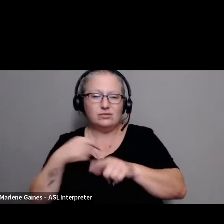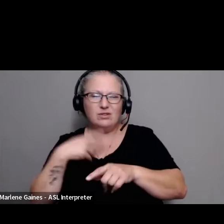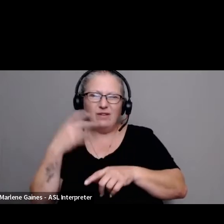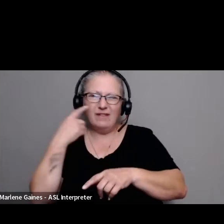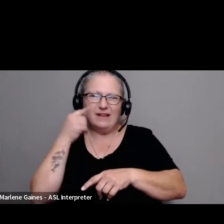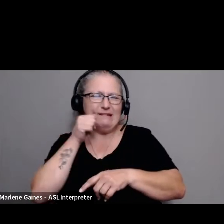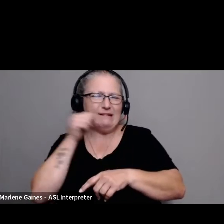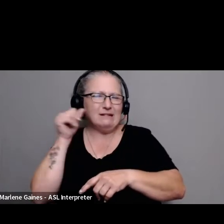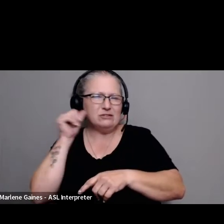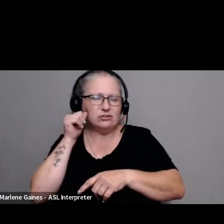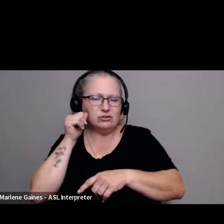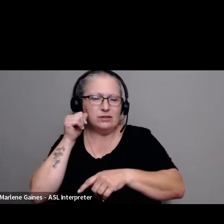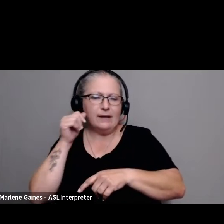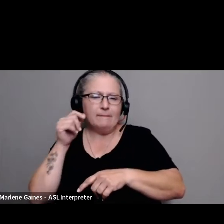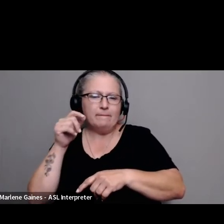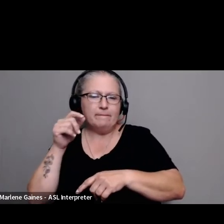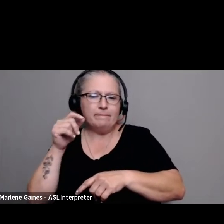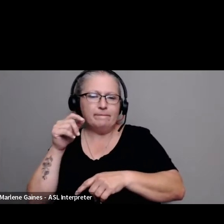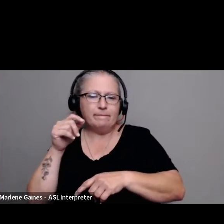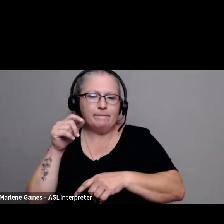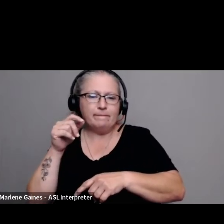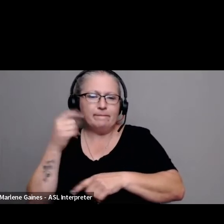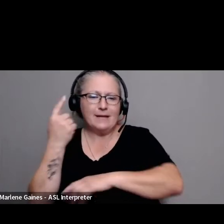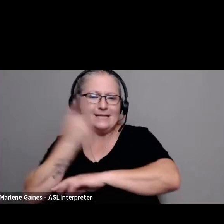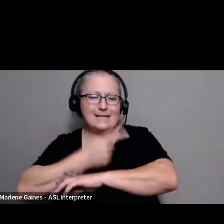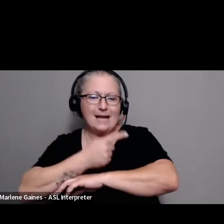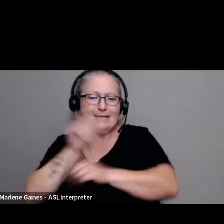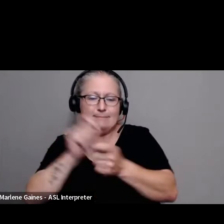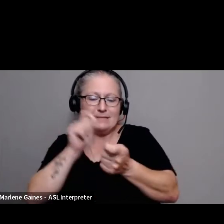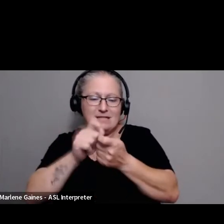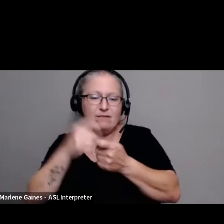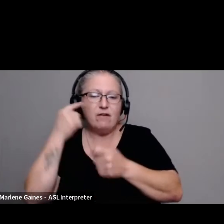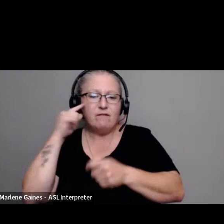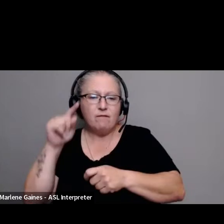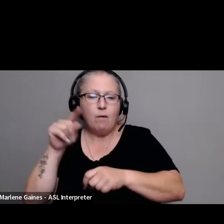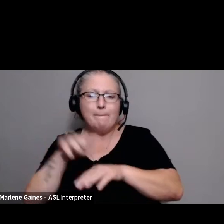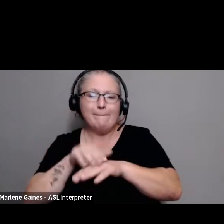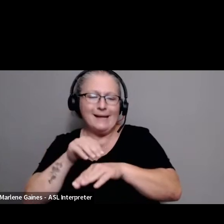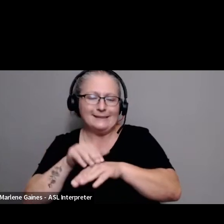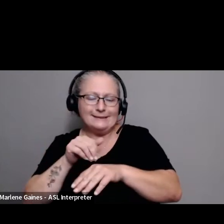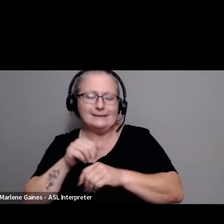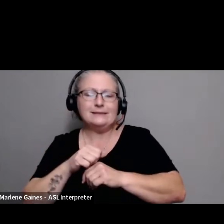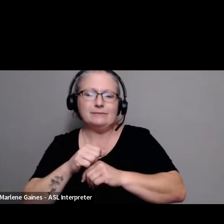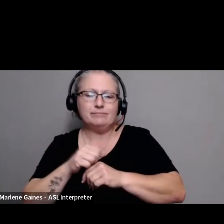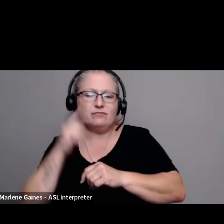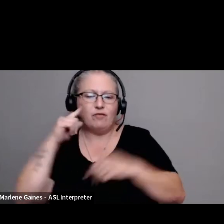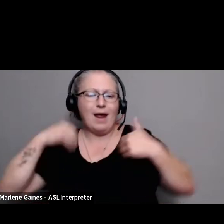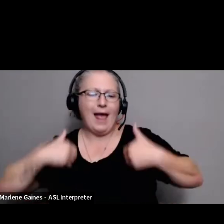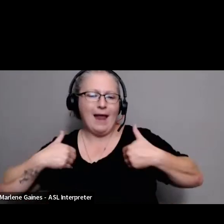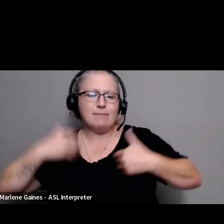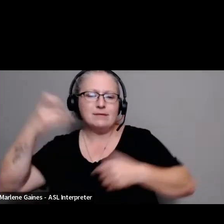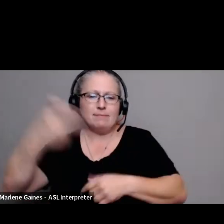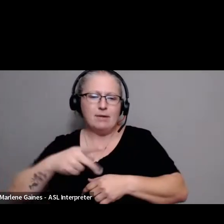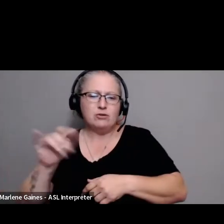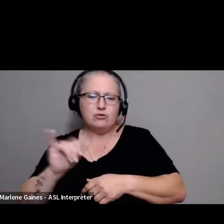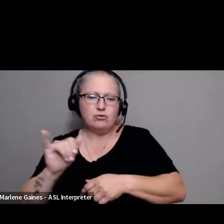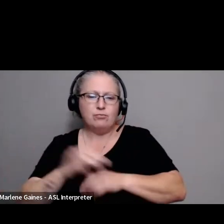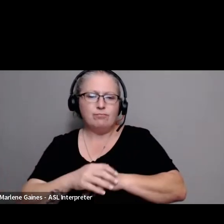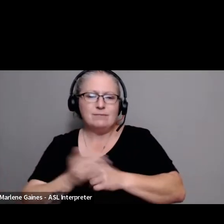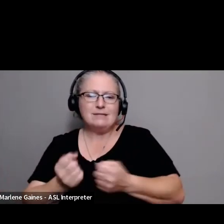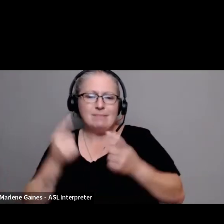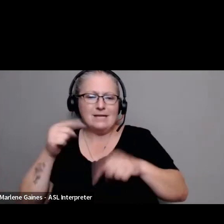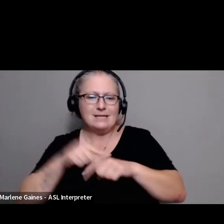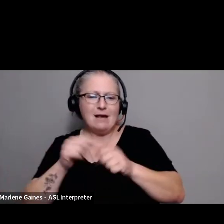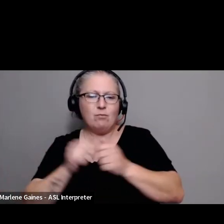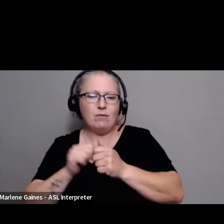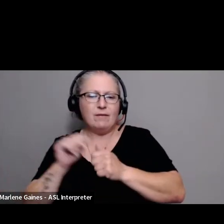was yesterday, where it's a day specifically for the pets. So animals come back as well and spend time with their